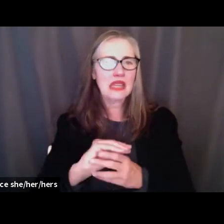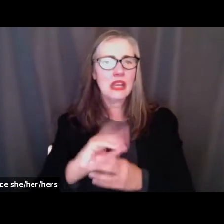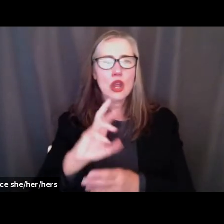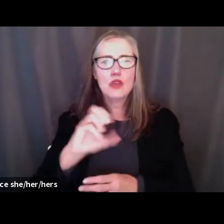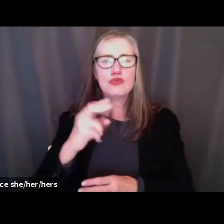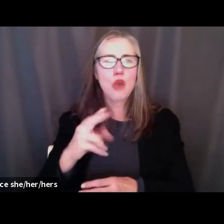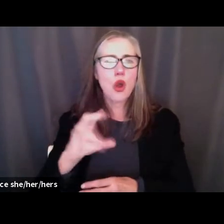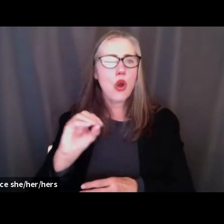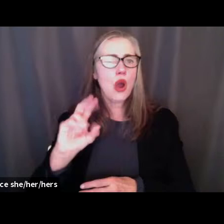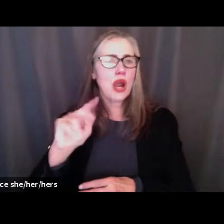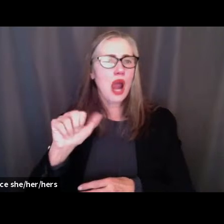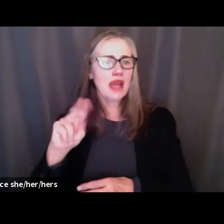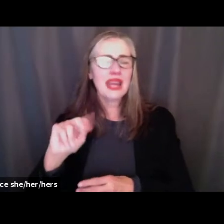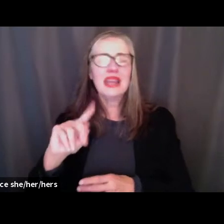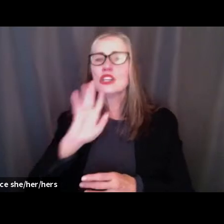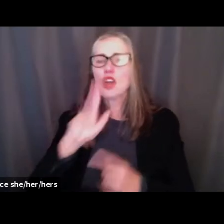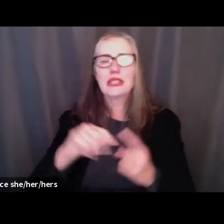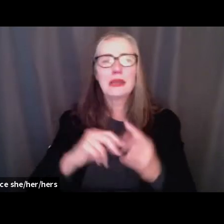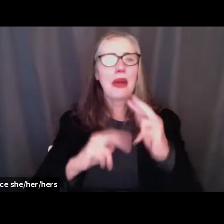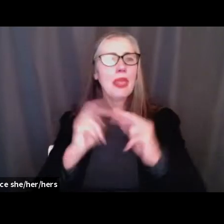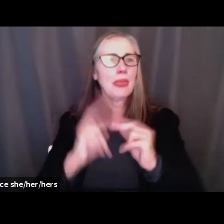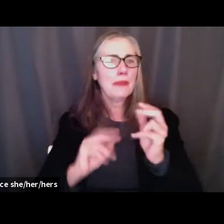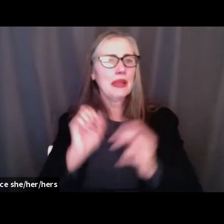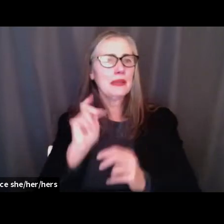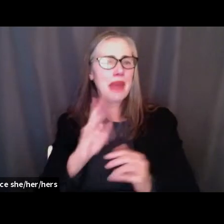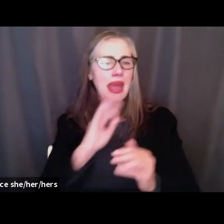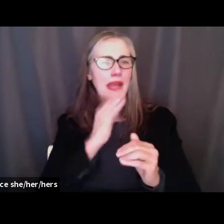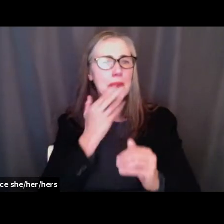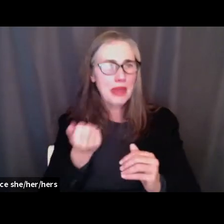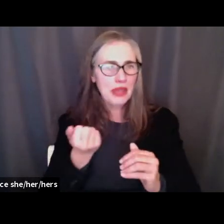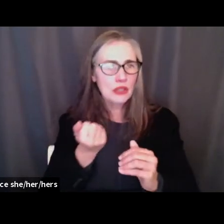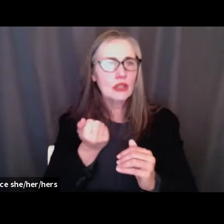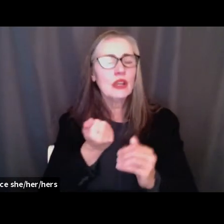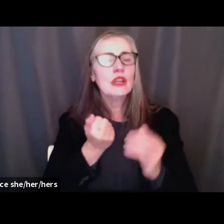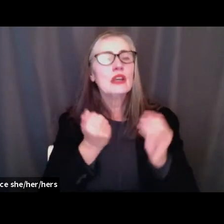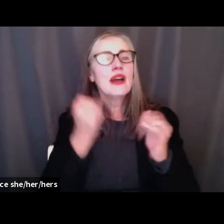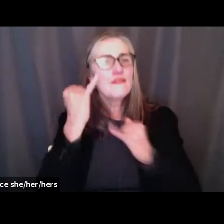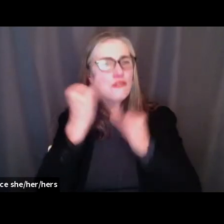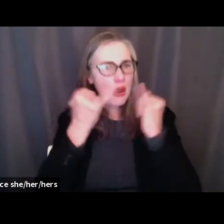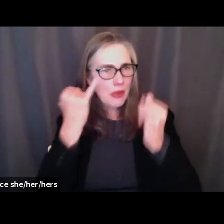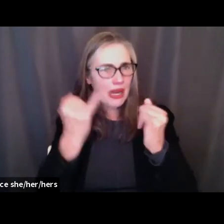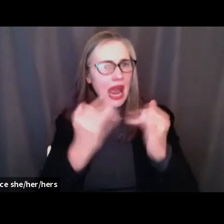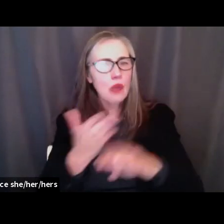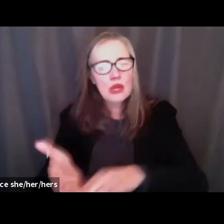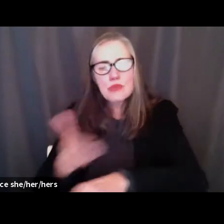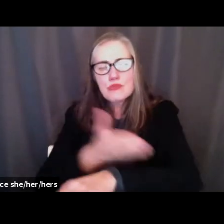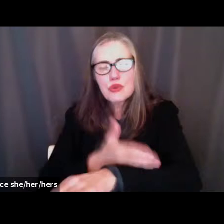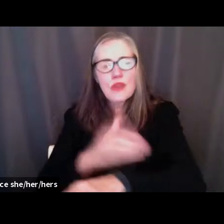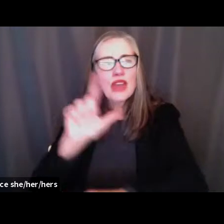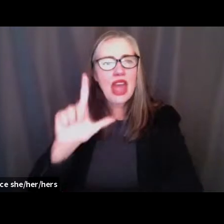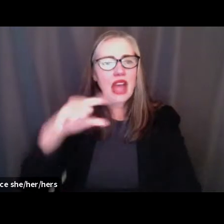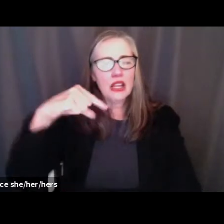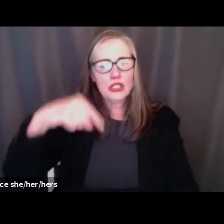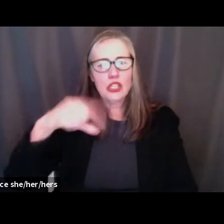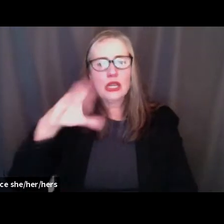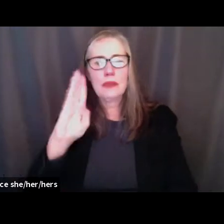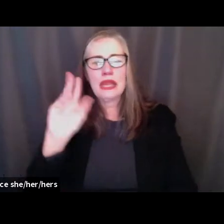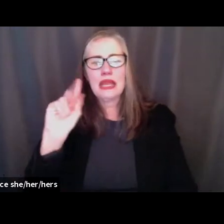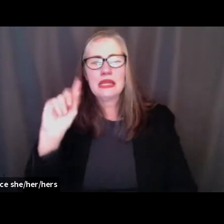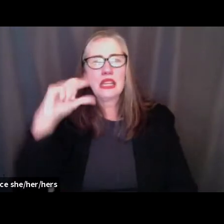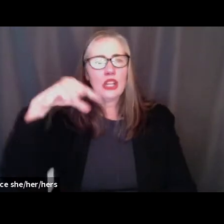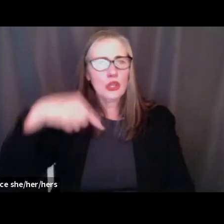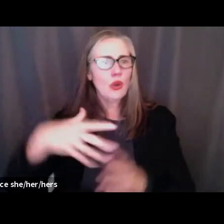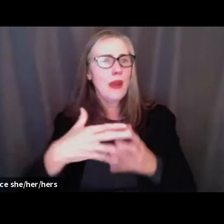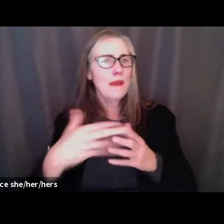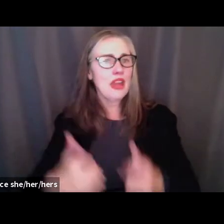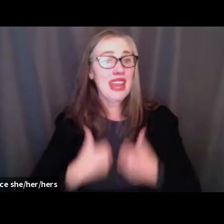detailed overview of the Build Back Better framework and how it will improve the LGBTQ American lives. In the Progressive